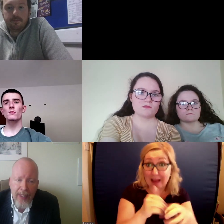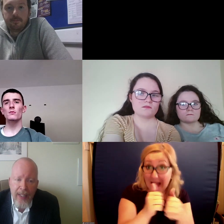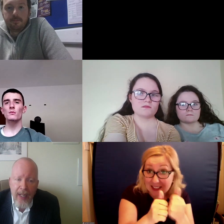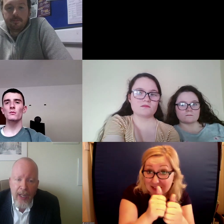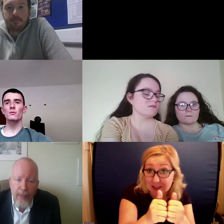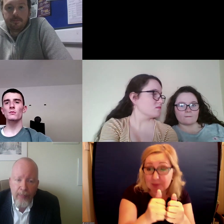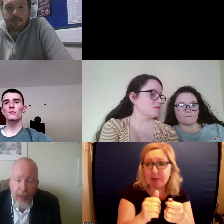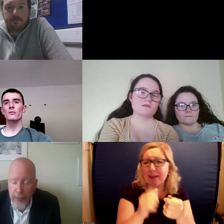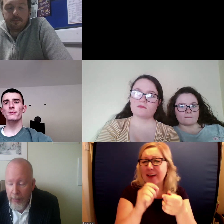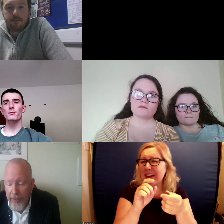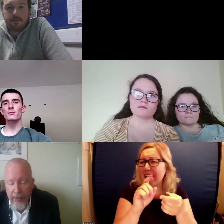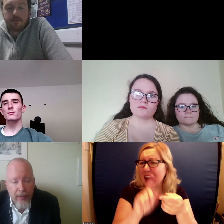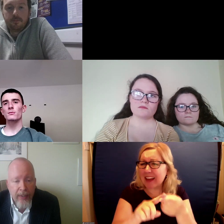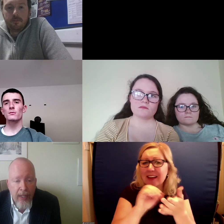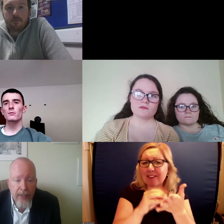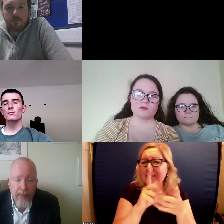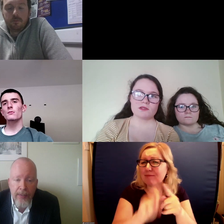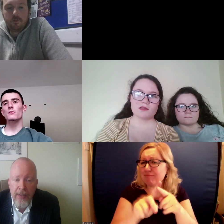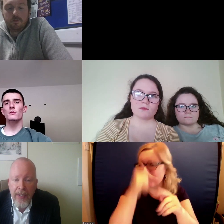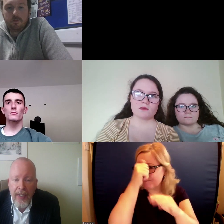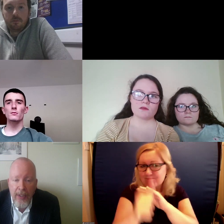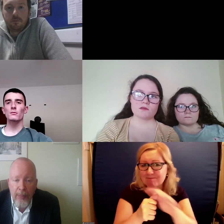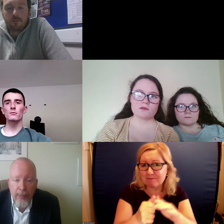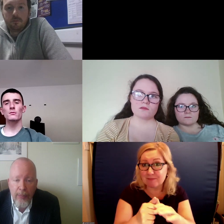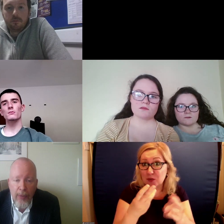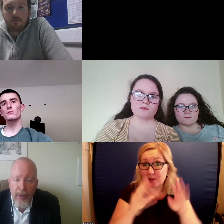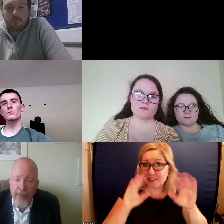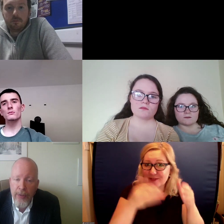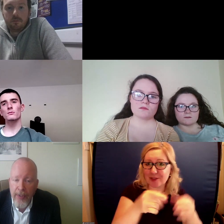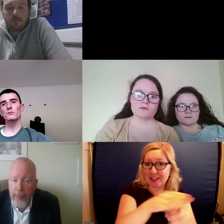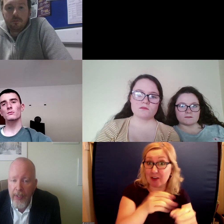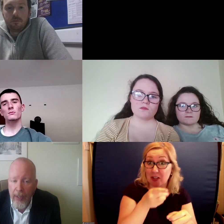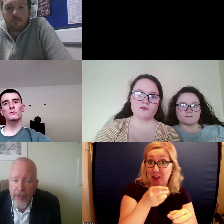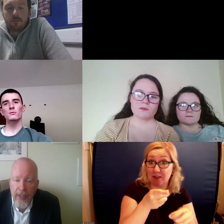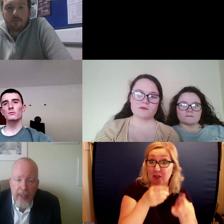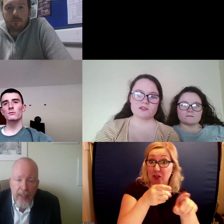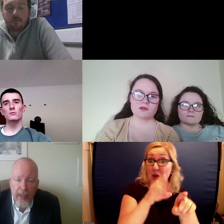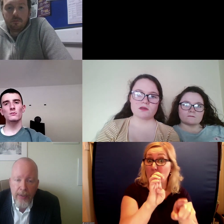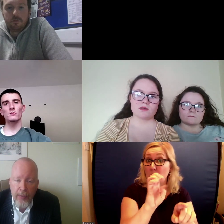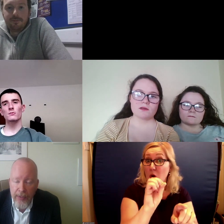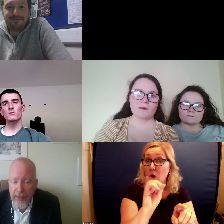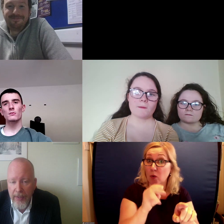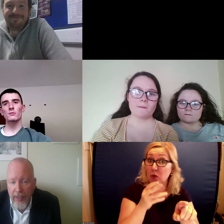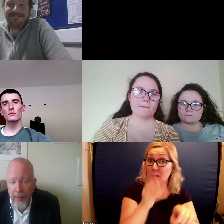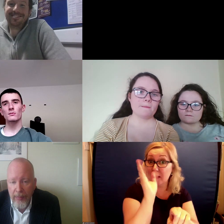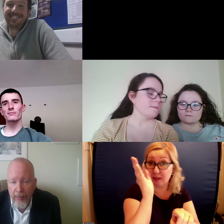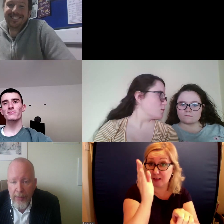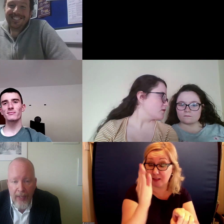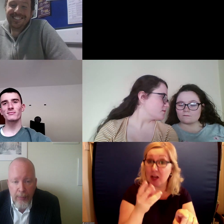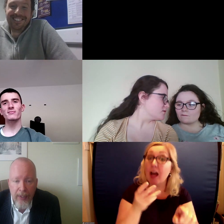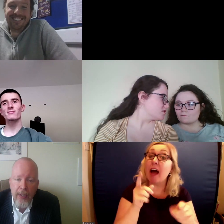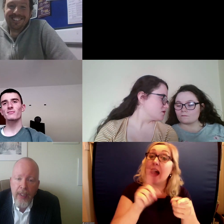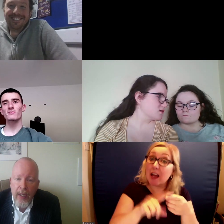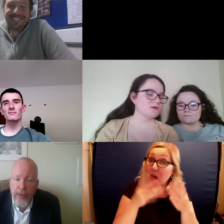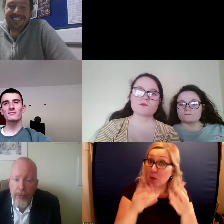about. I also want to mention, in the context of this, Owen has a new EP out, just released this